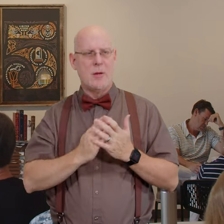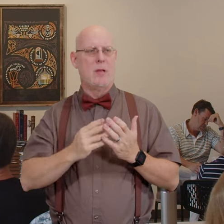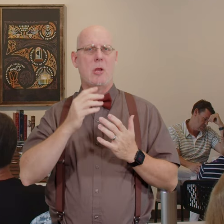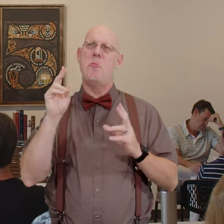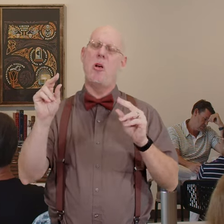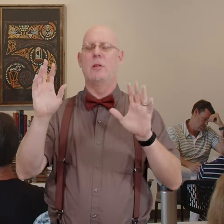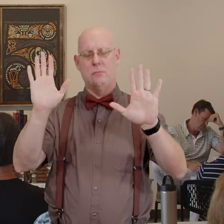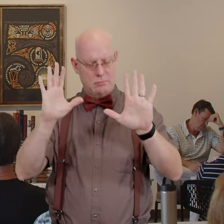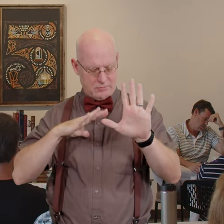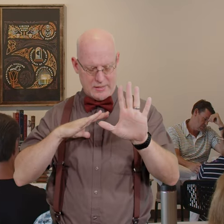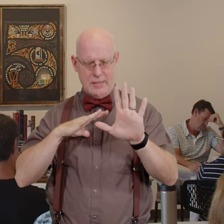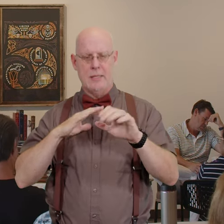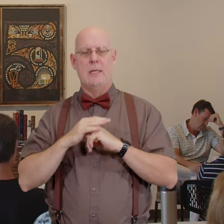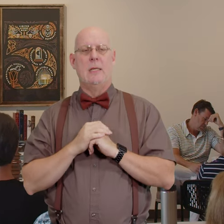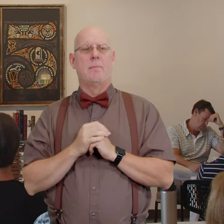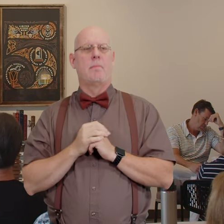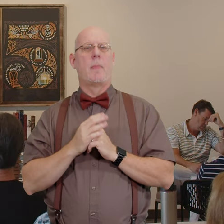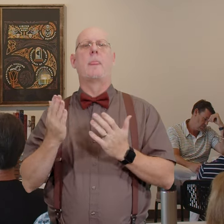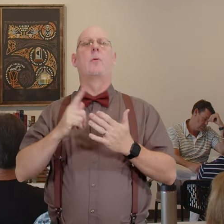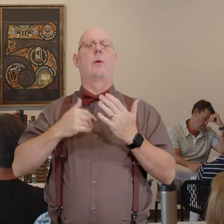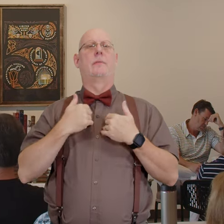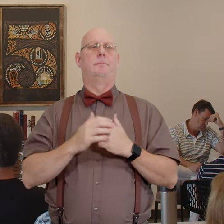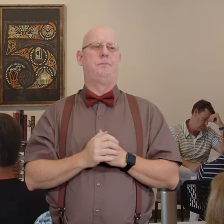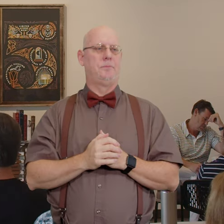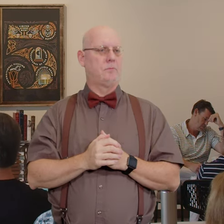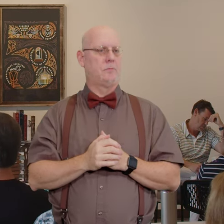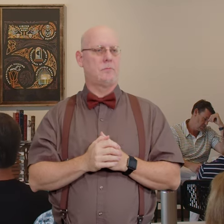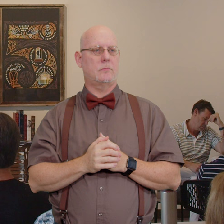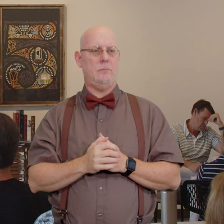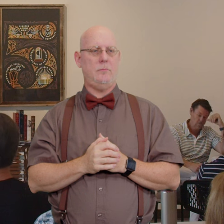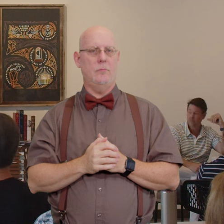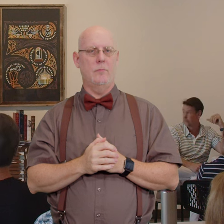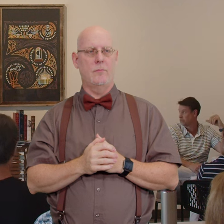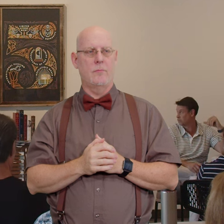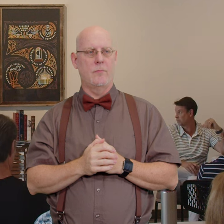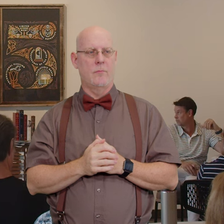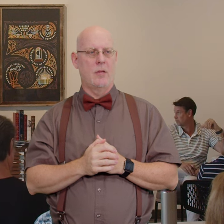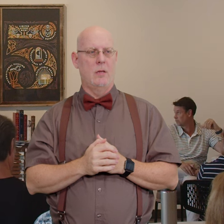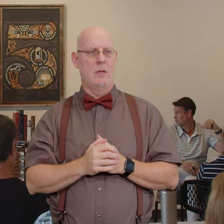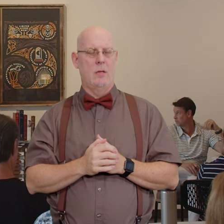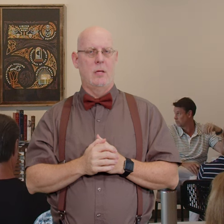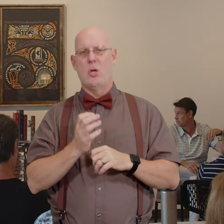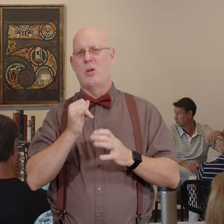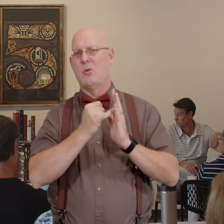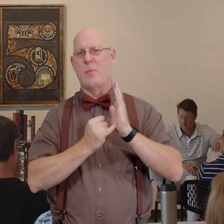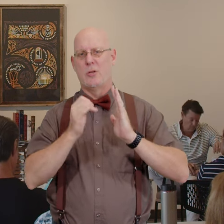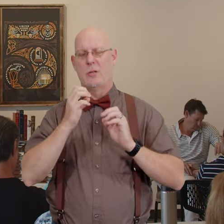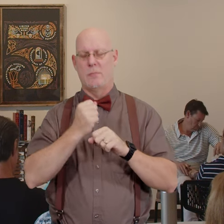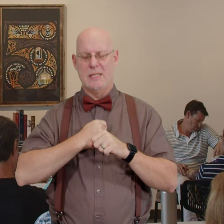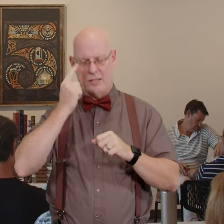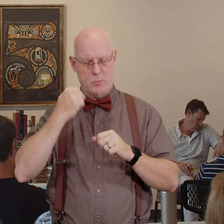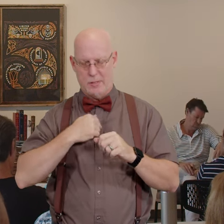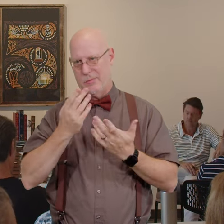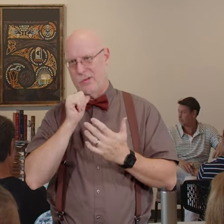Some of you might be like, no, it's not. And that's fine. All right? So here's what we have. I'm going to kind of draw a graph I made up. It might not make sense to you, but it did to me. So